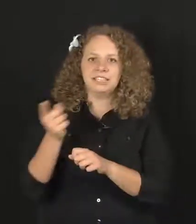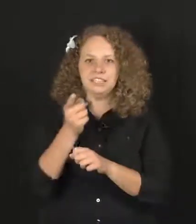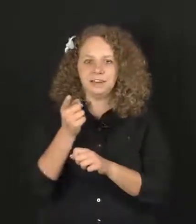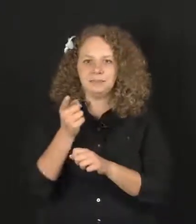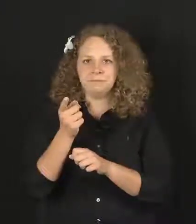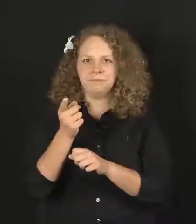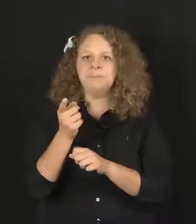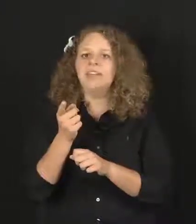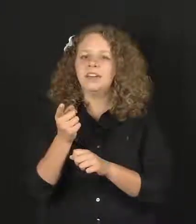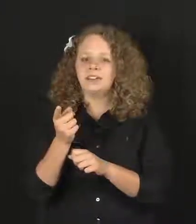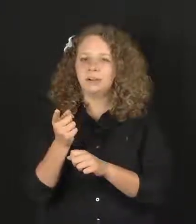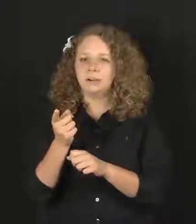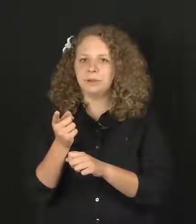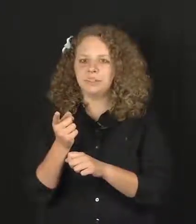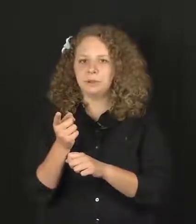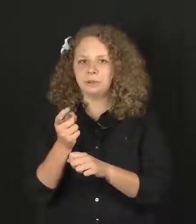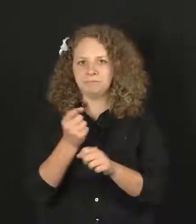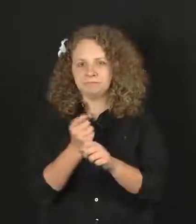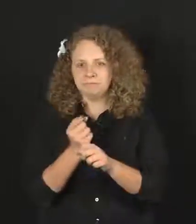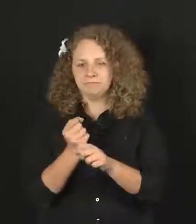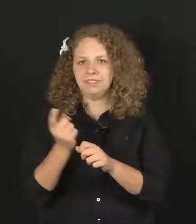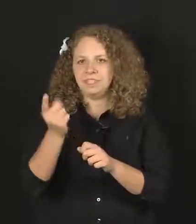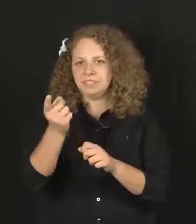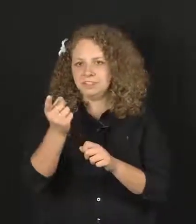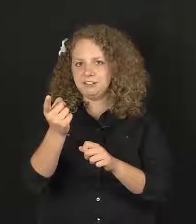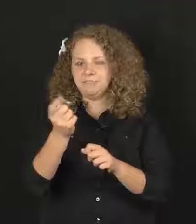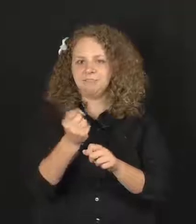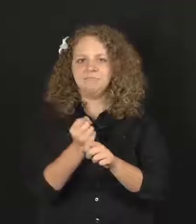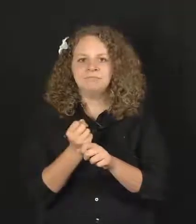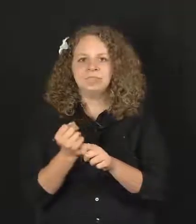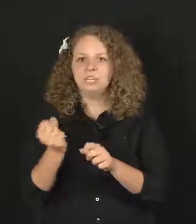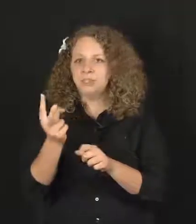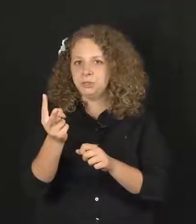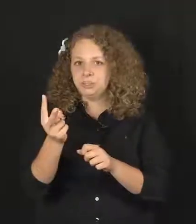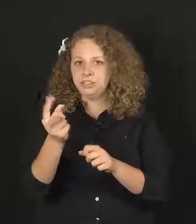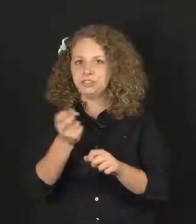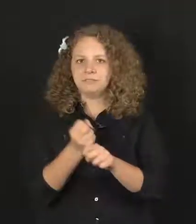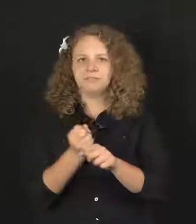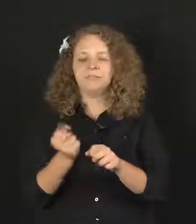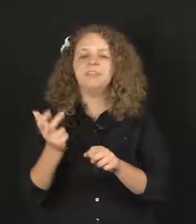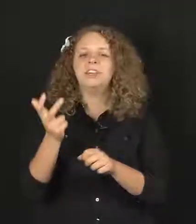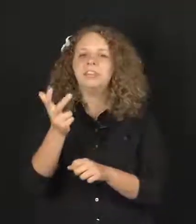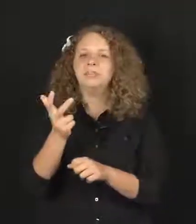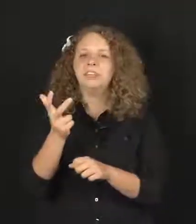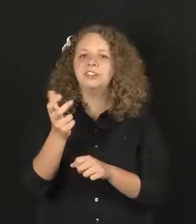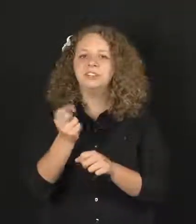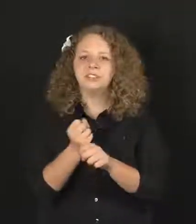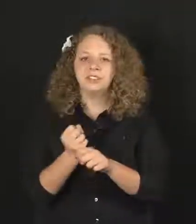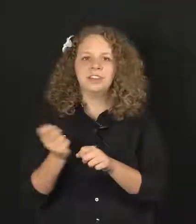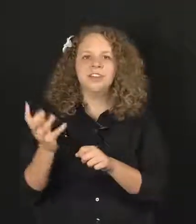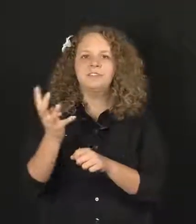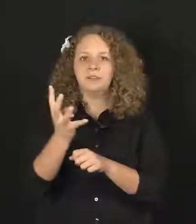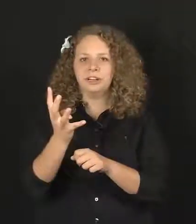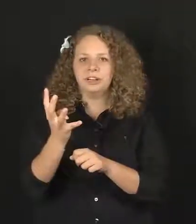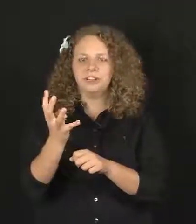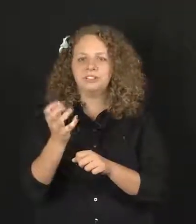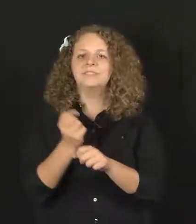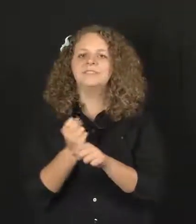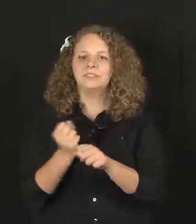next year, and then incorporate the number. Next year, in 2 years, in 3 years, in 4 years, or